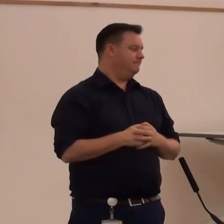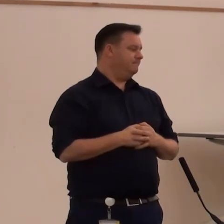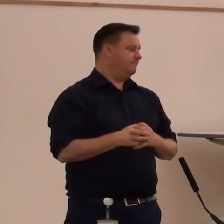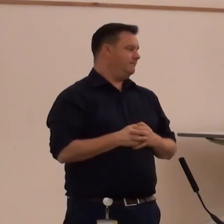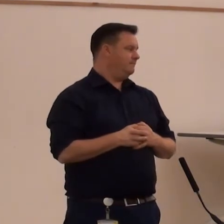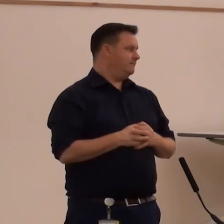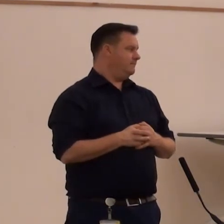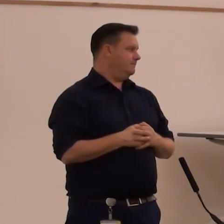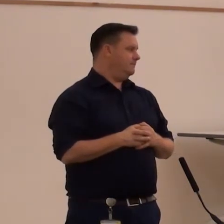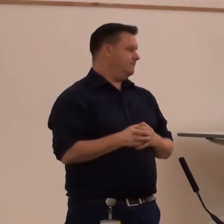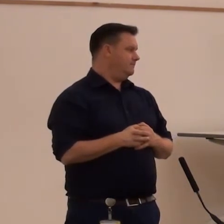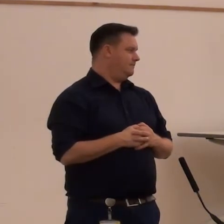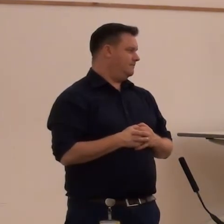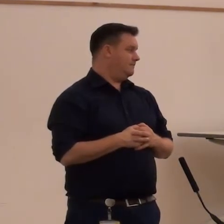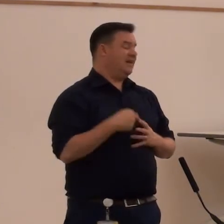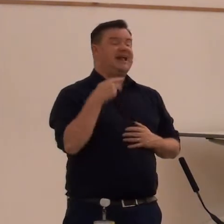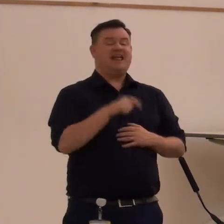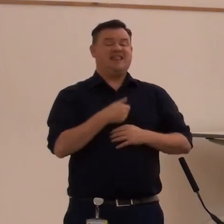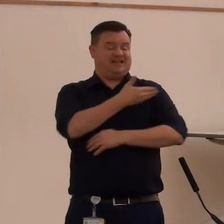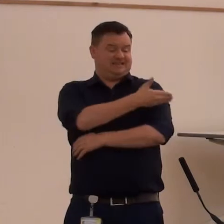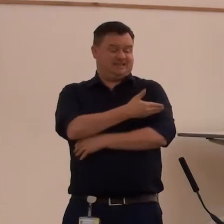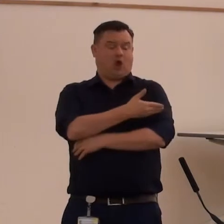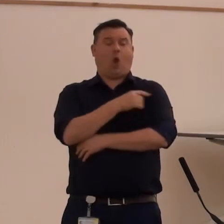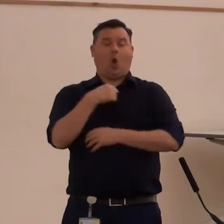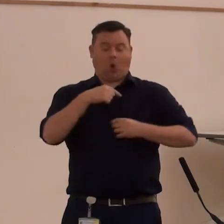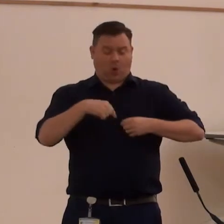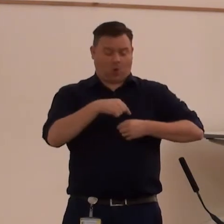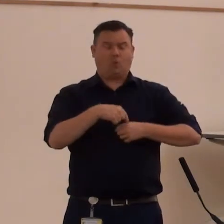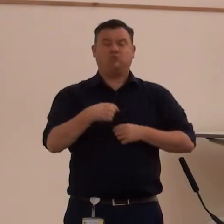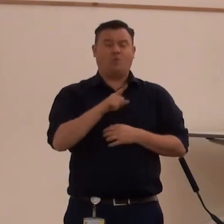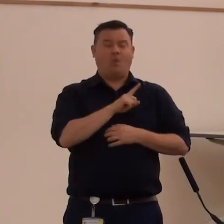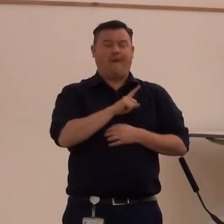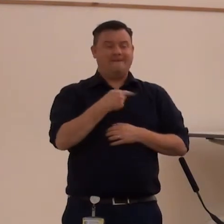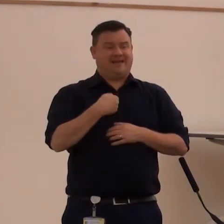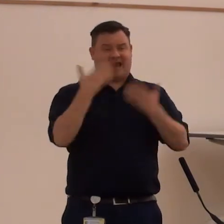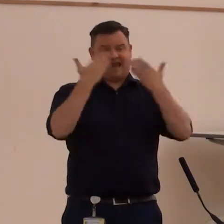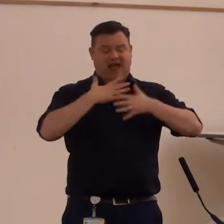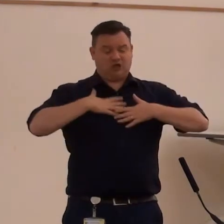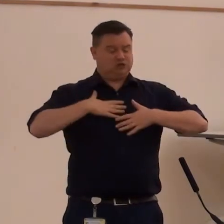this one's got a hole because I wear it as a nightshirt. It's got a bit worn out.